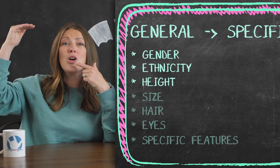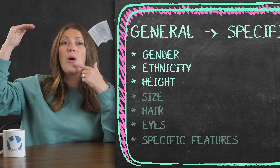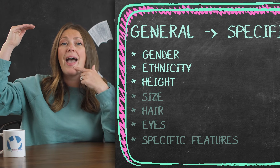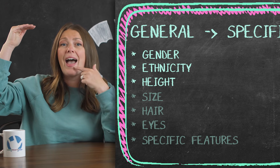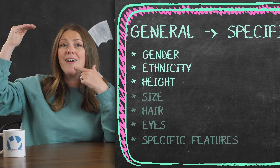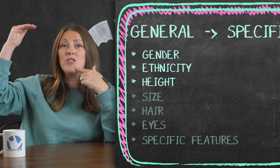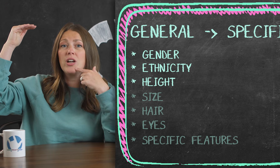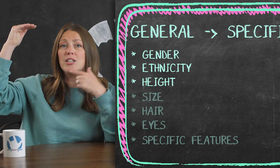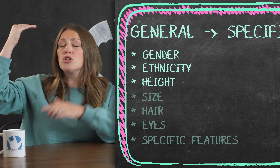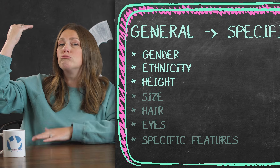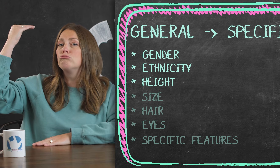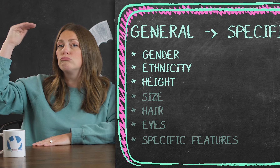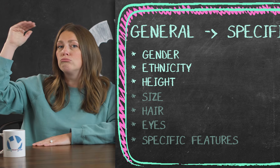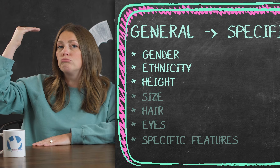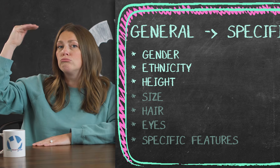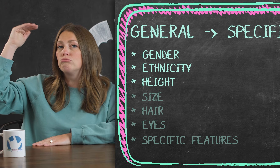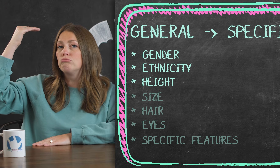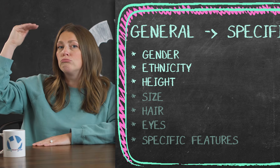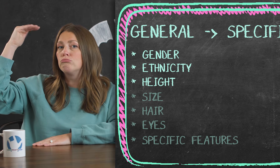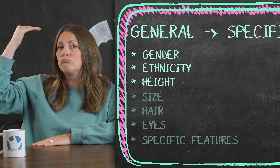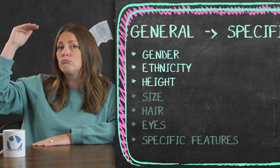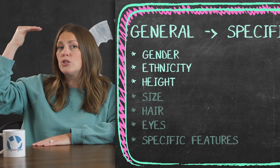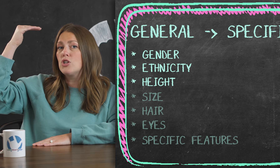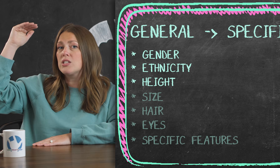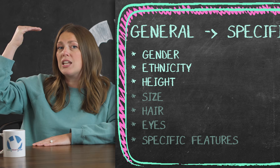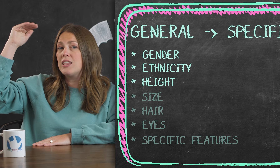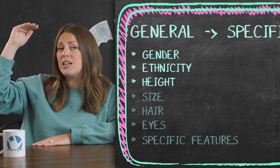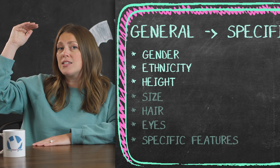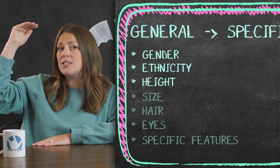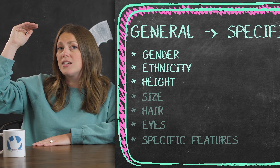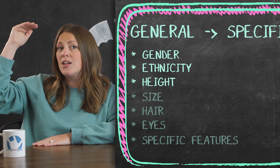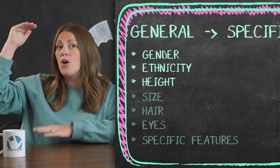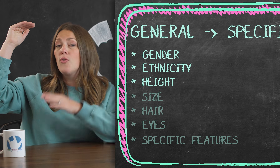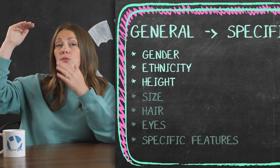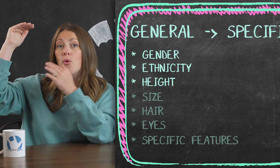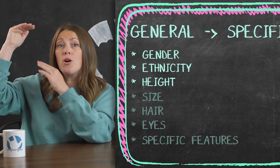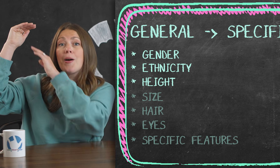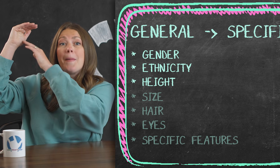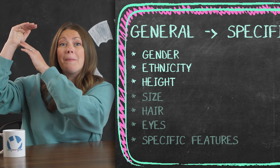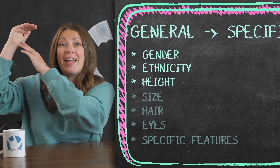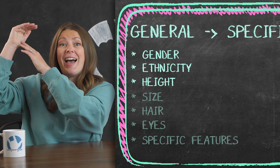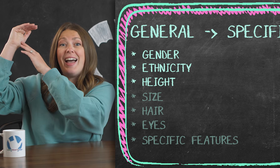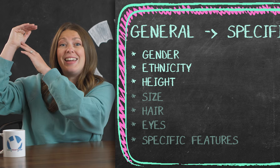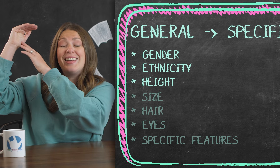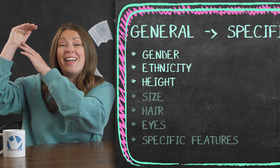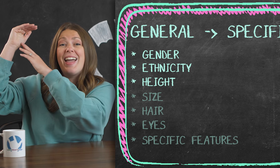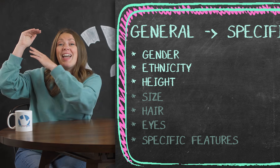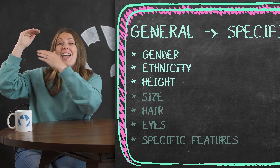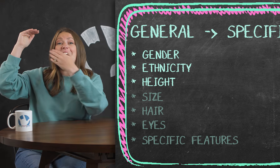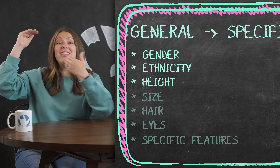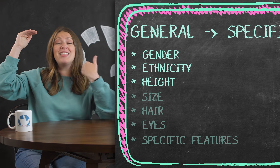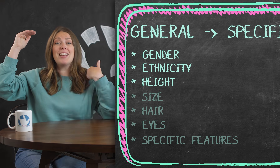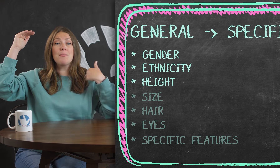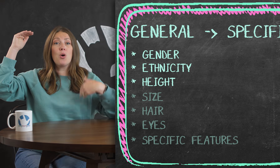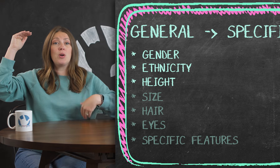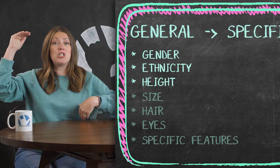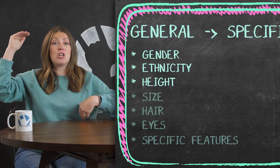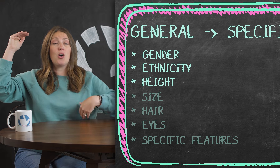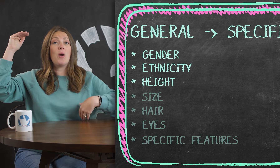so average, just like this, for my height. And then I'm going to go into